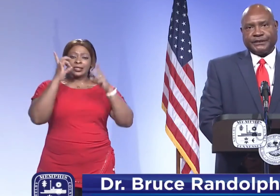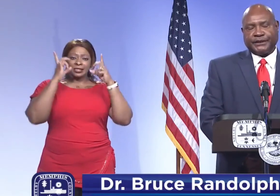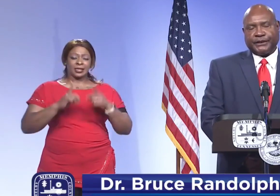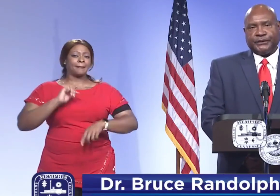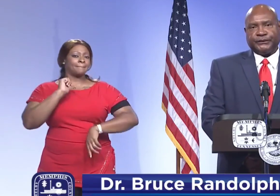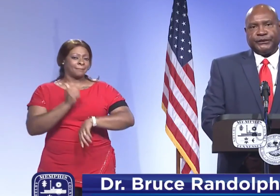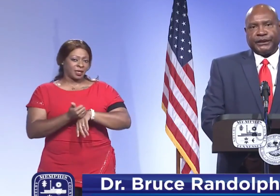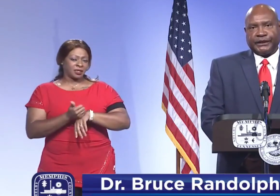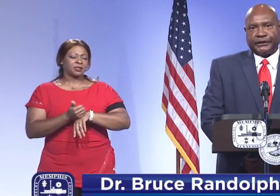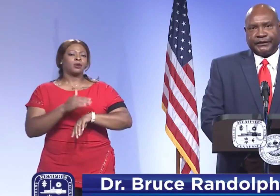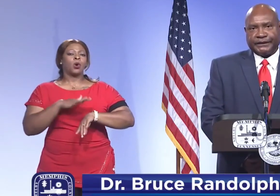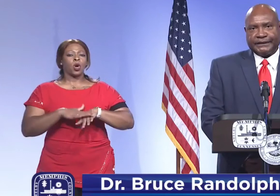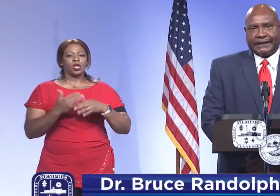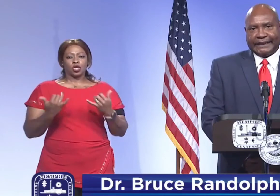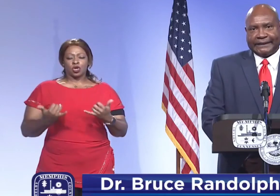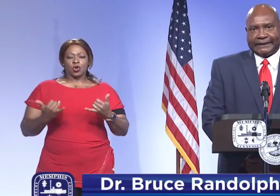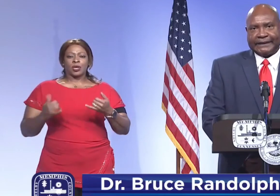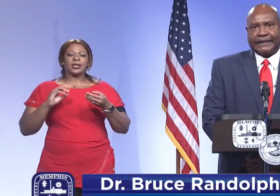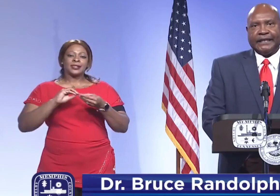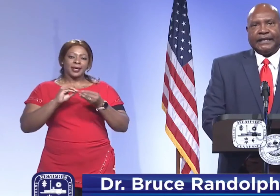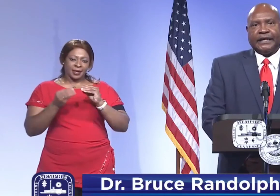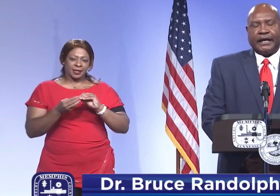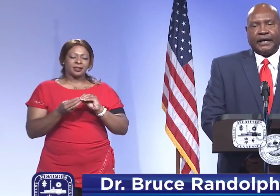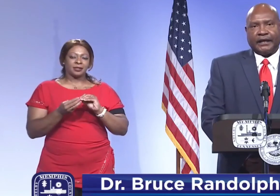based on the current data